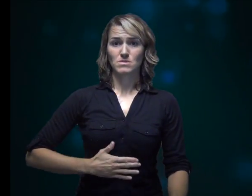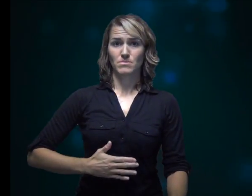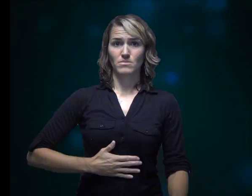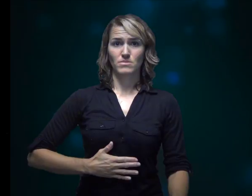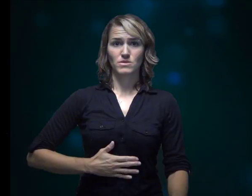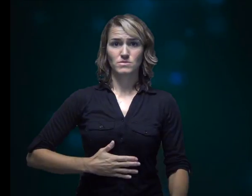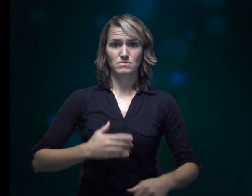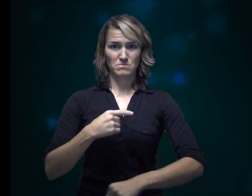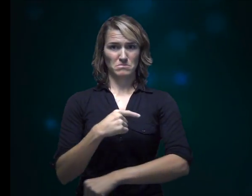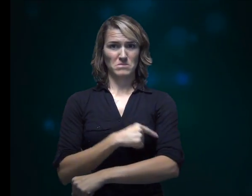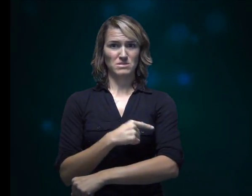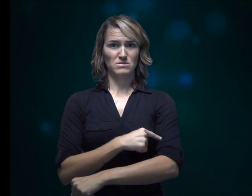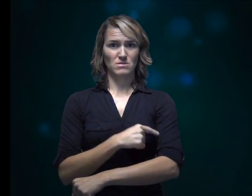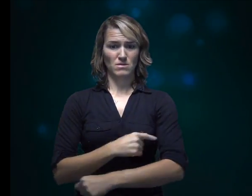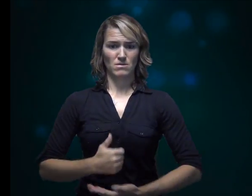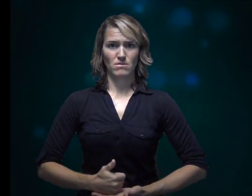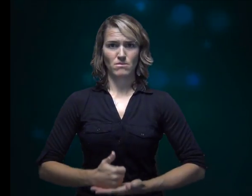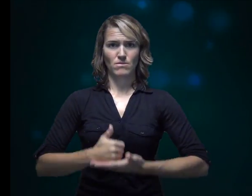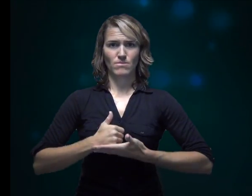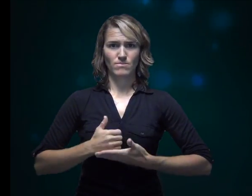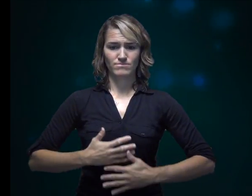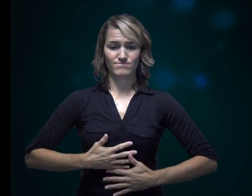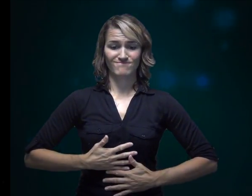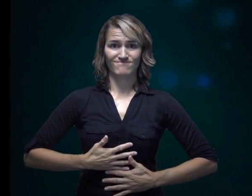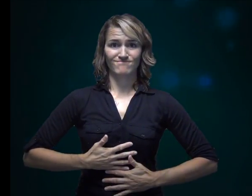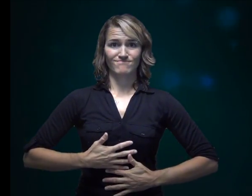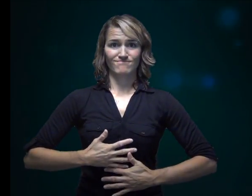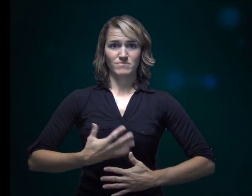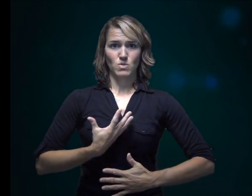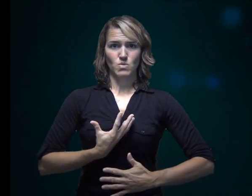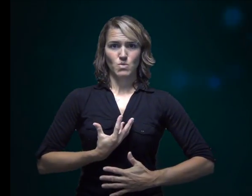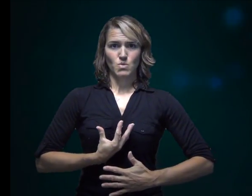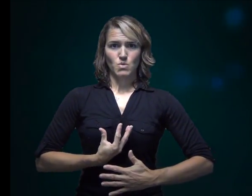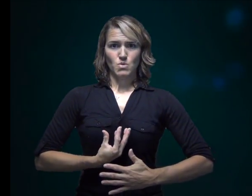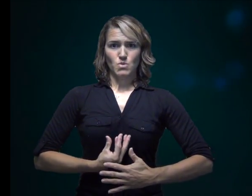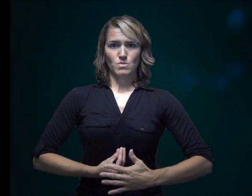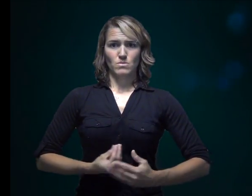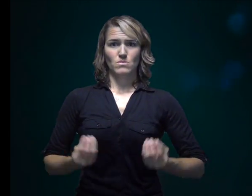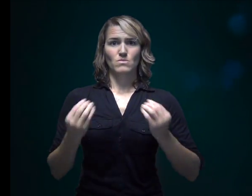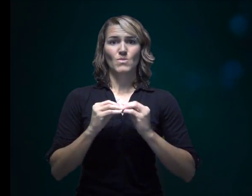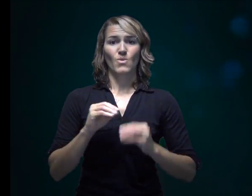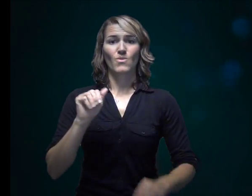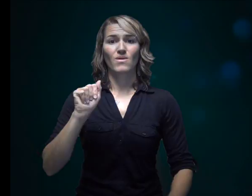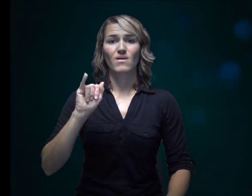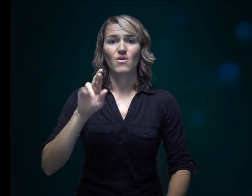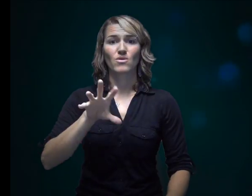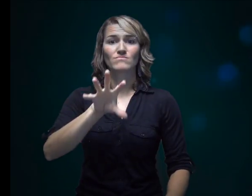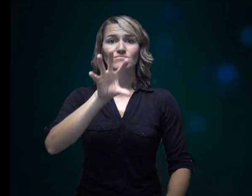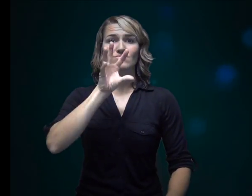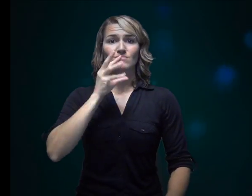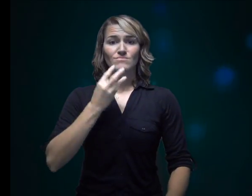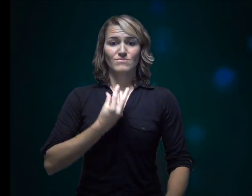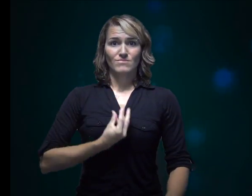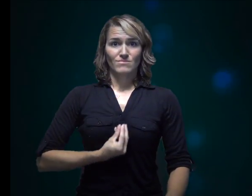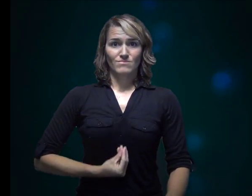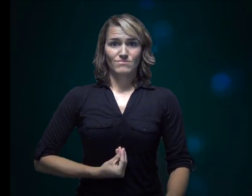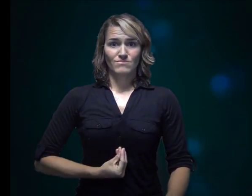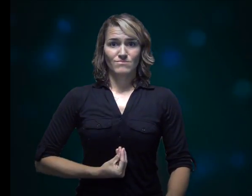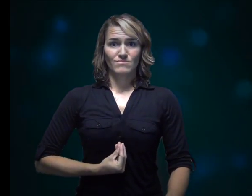In your belly, there's a muscle that controls the inhaling and exhaling of air into your lungs. When you use